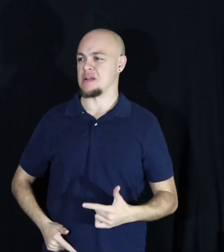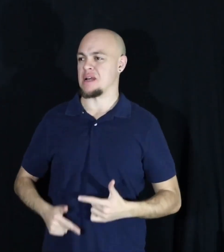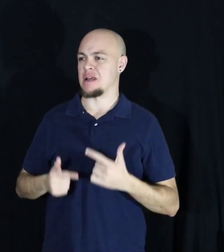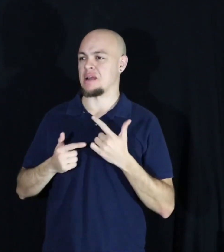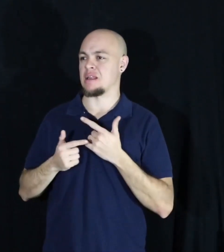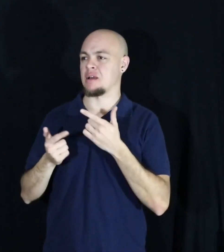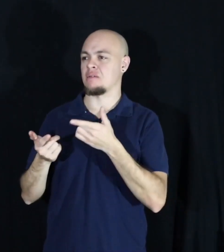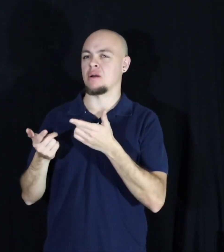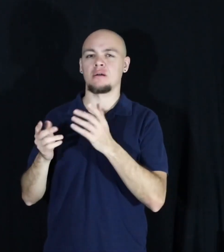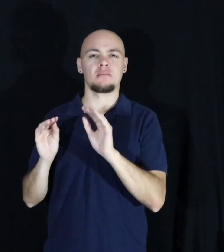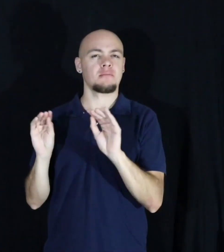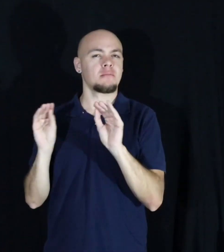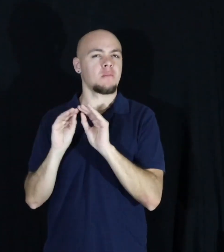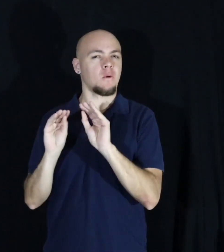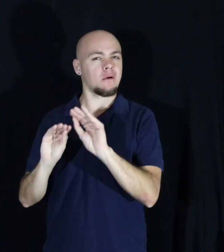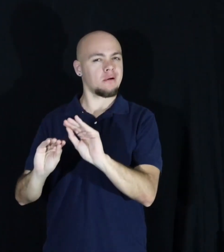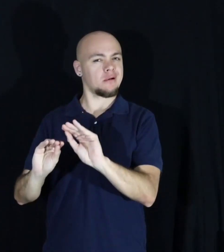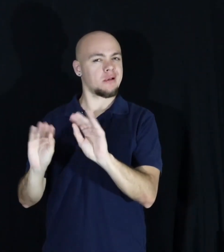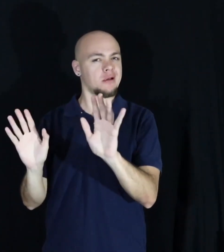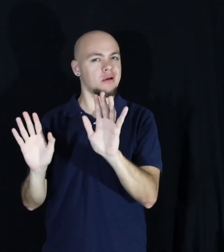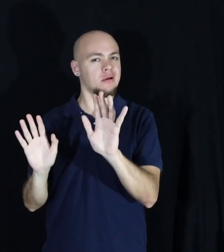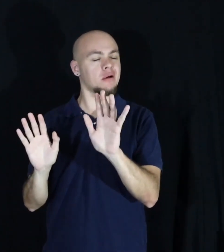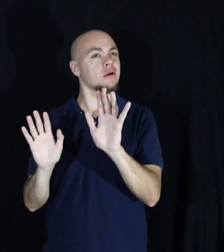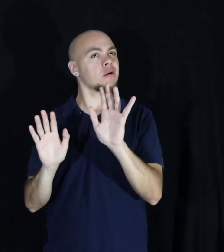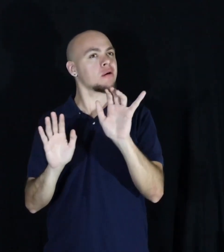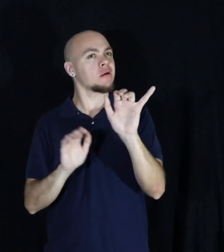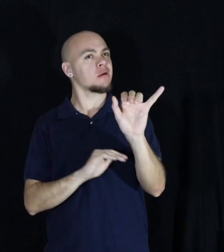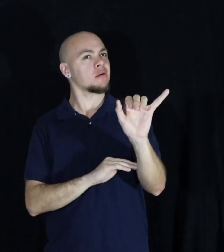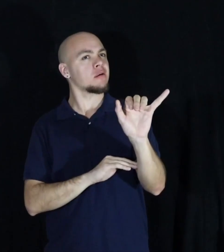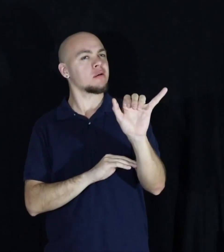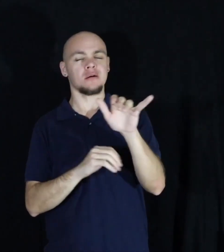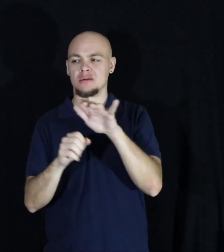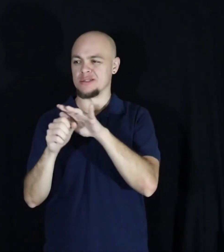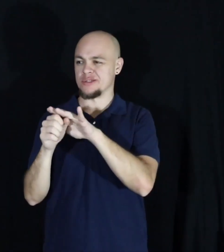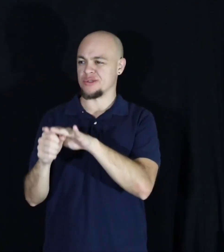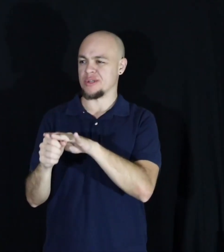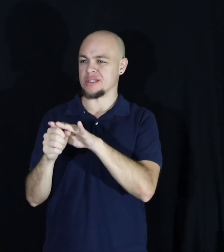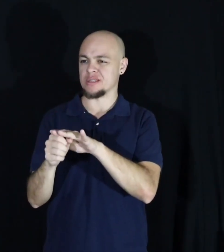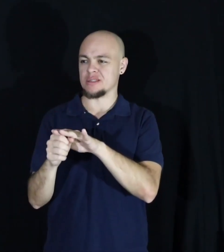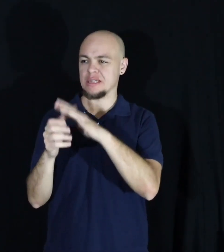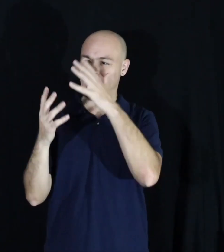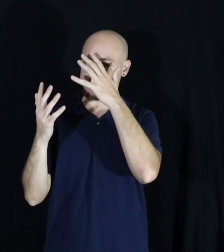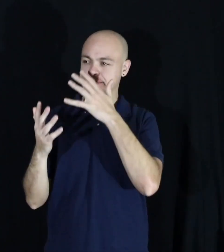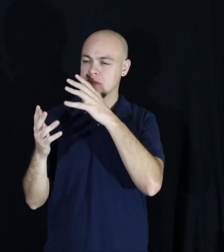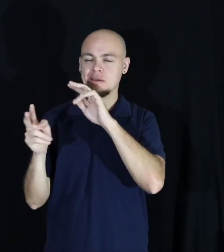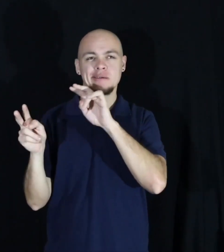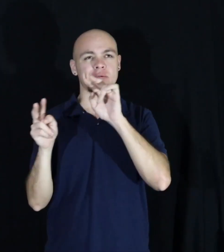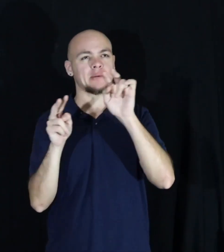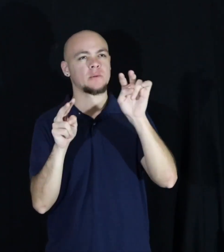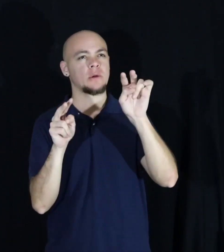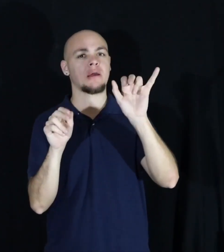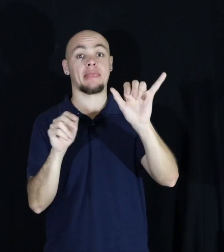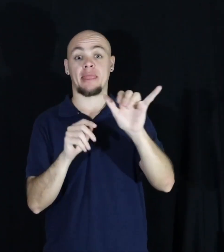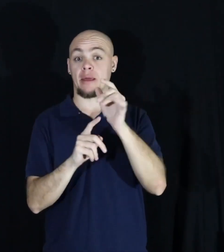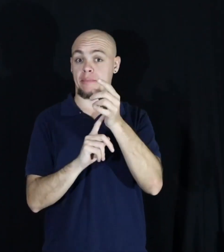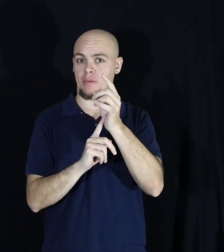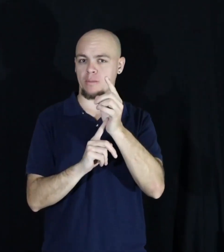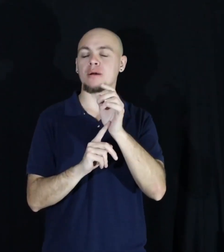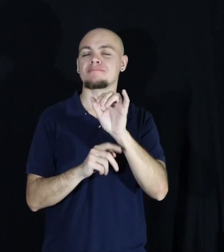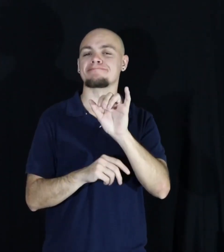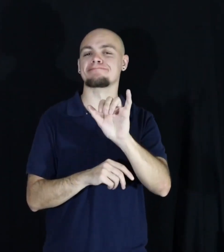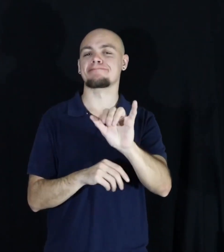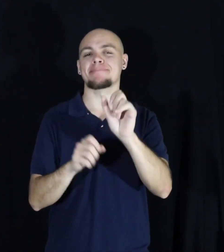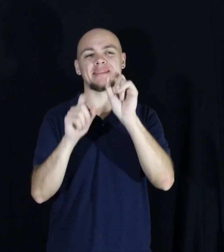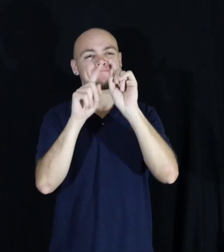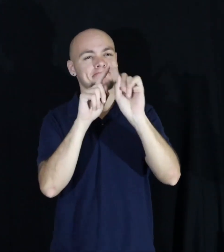more clarified, and awe and wonder overtook stress and despair. It was this moment, and so